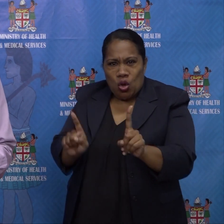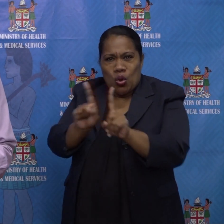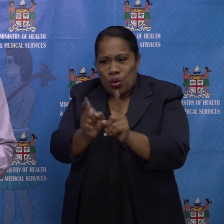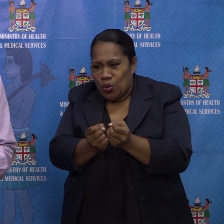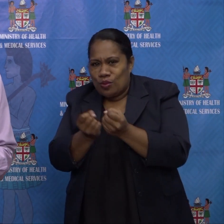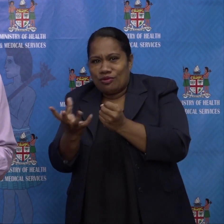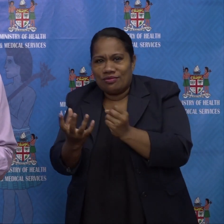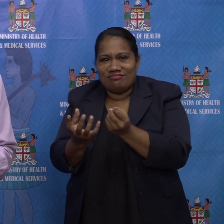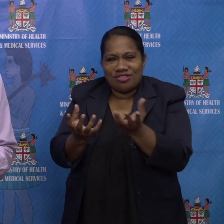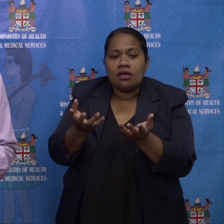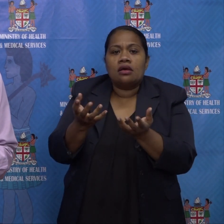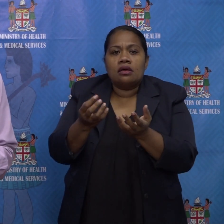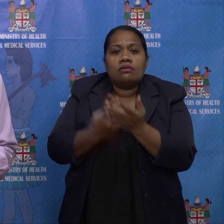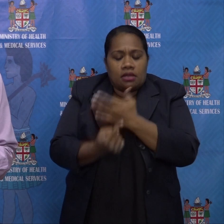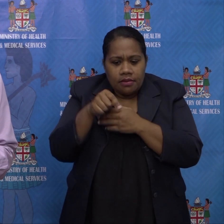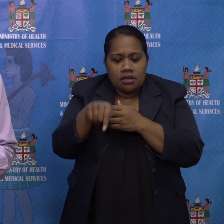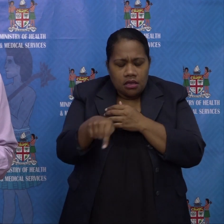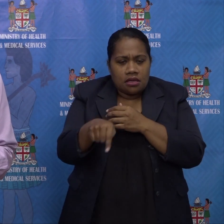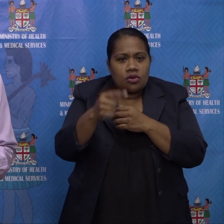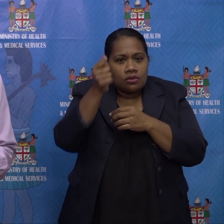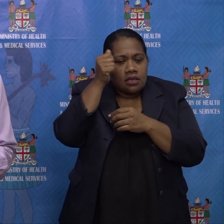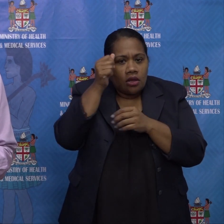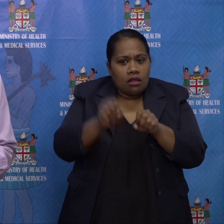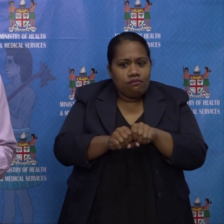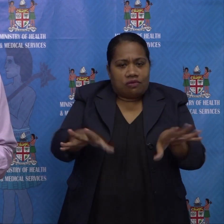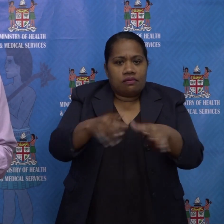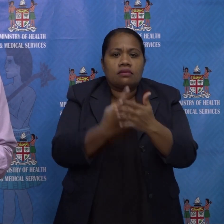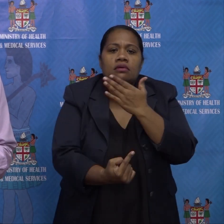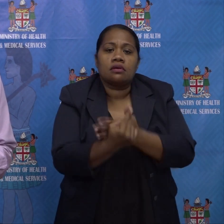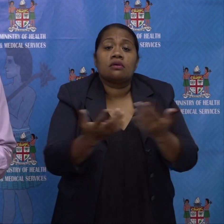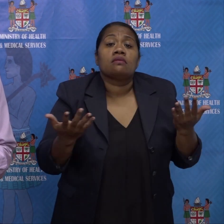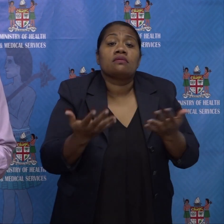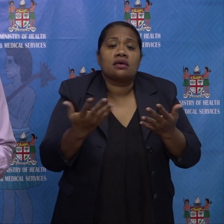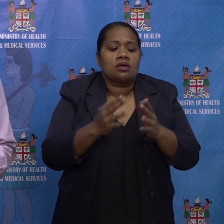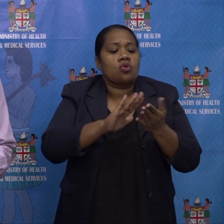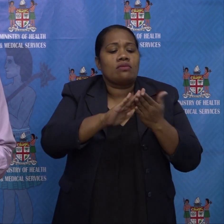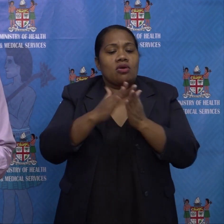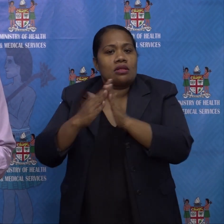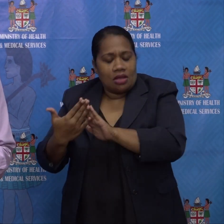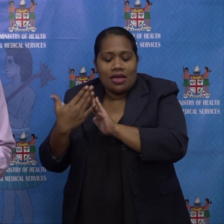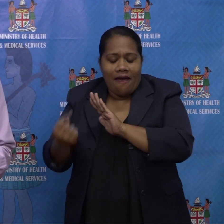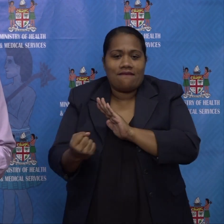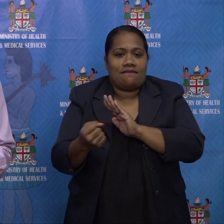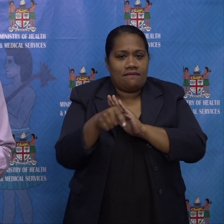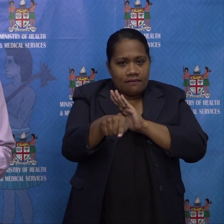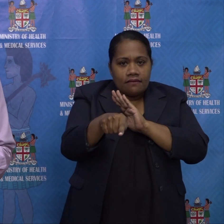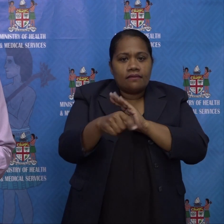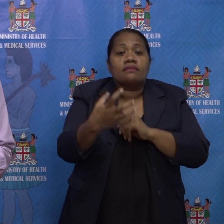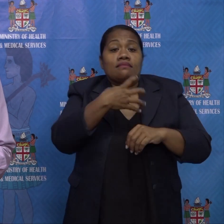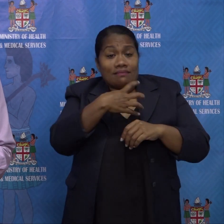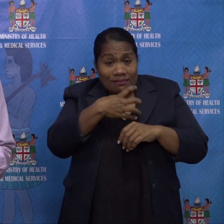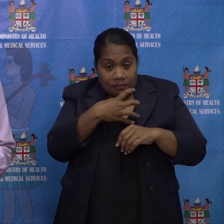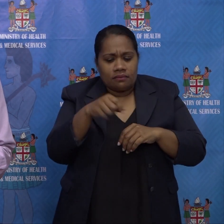transmission that are still happening in the community. There are likely more cases out there linked to this cluster that we have